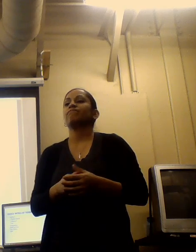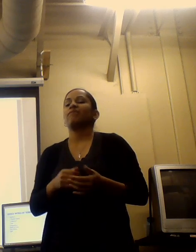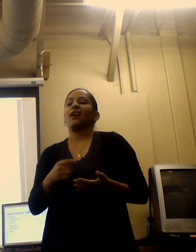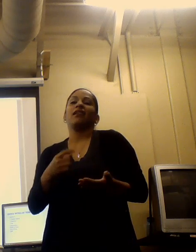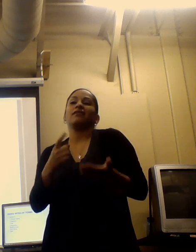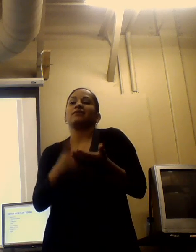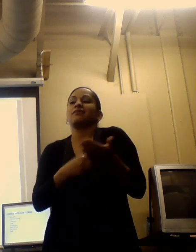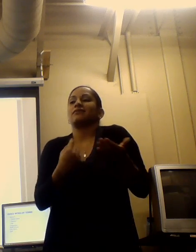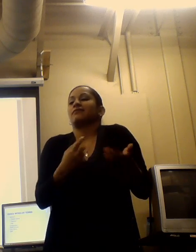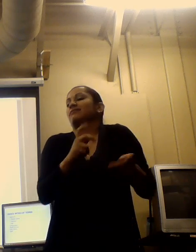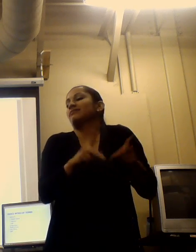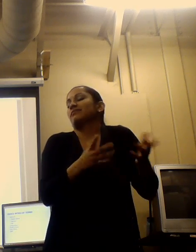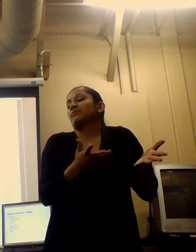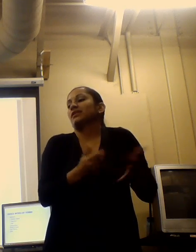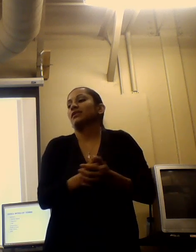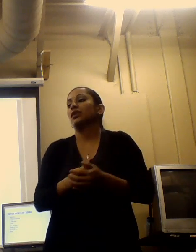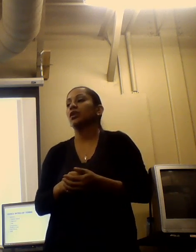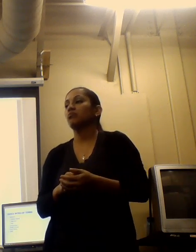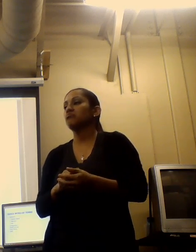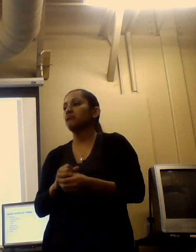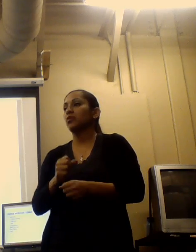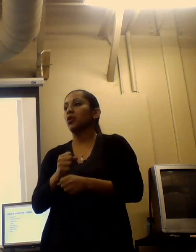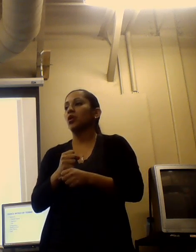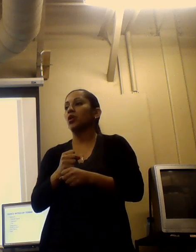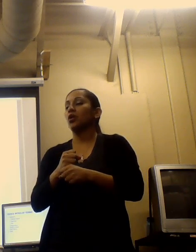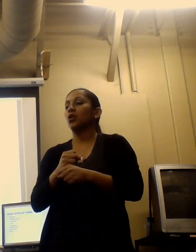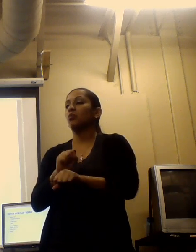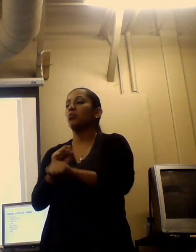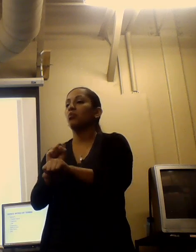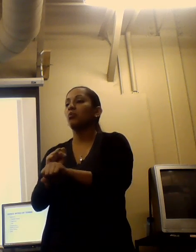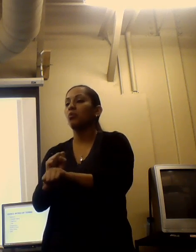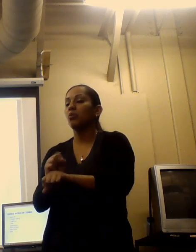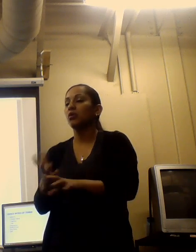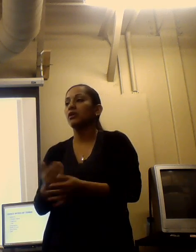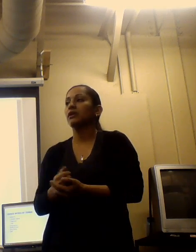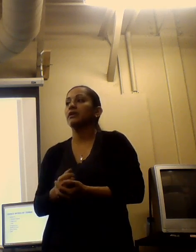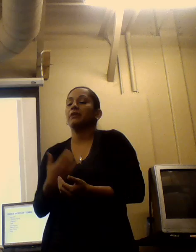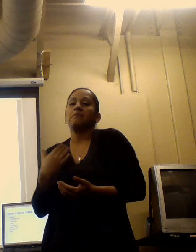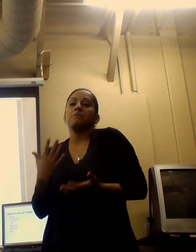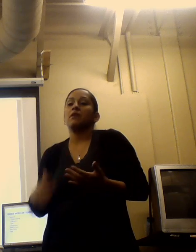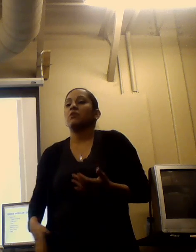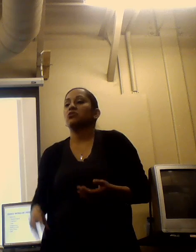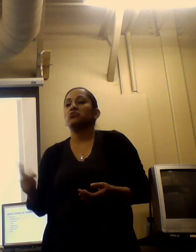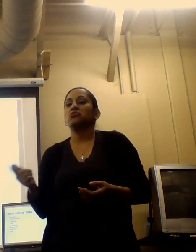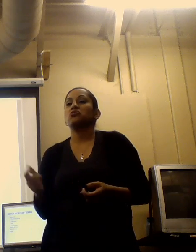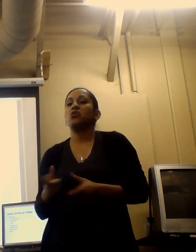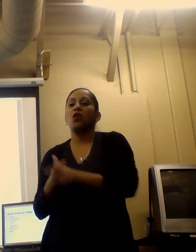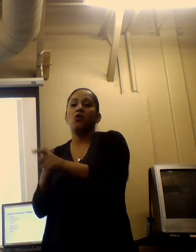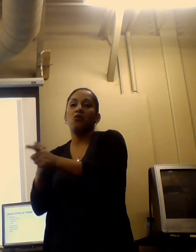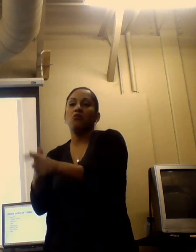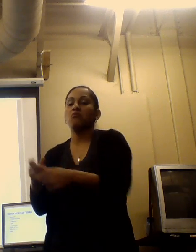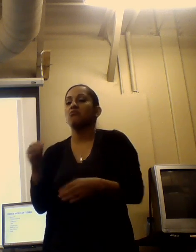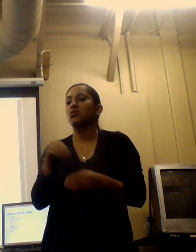specifically magic moments. The dog running in. It's perfect.